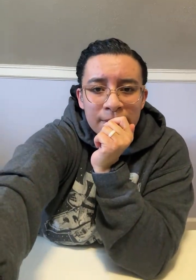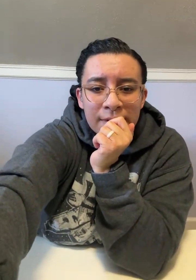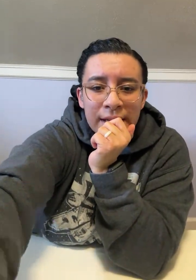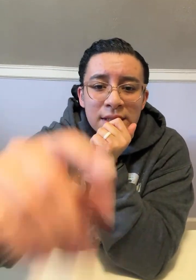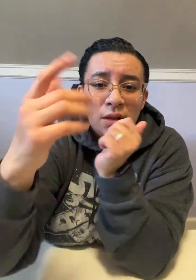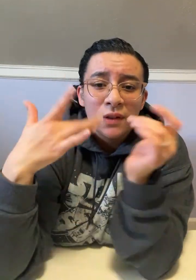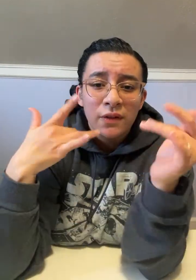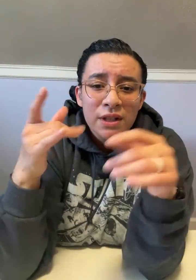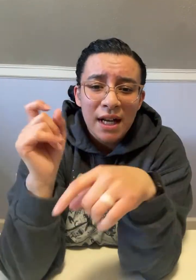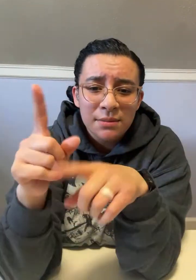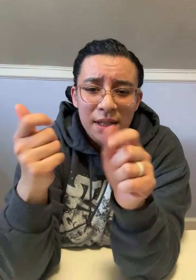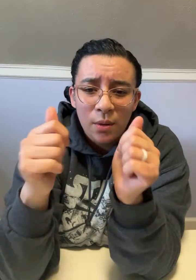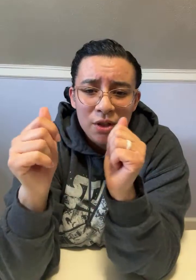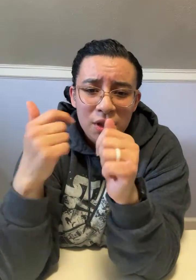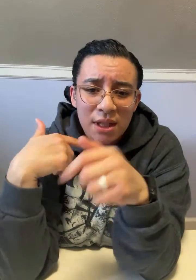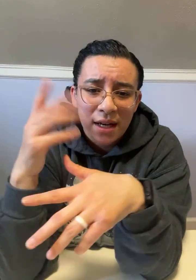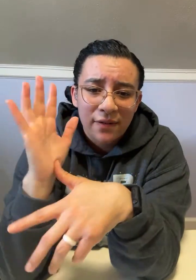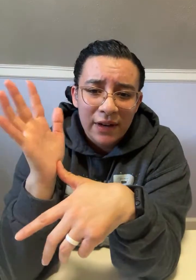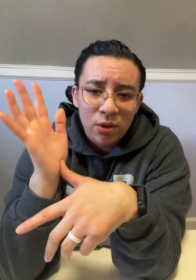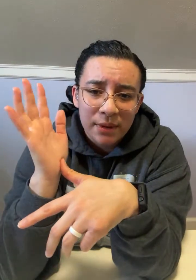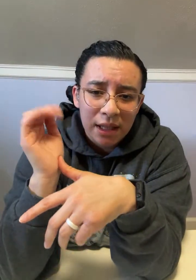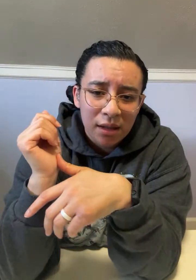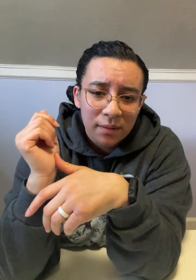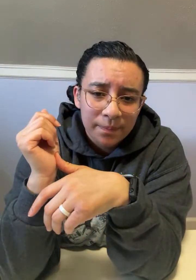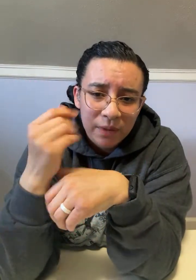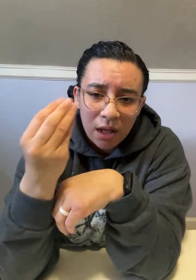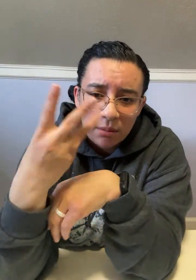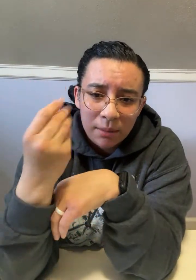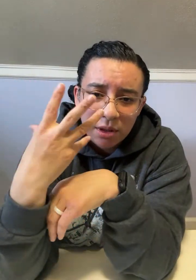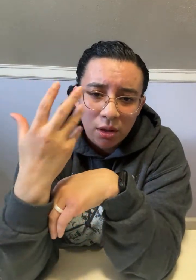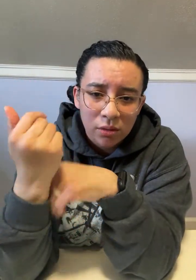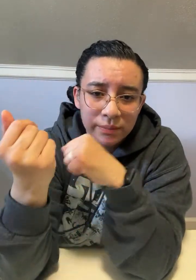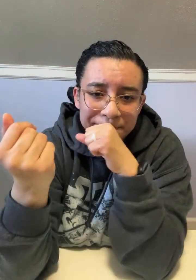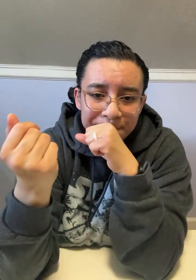Okay, so feel free to ask me any questions. I have 5 more minutes. Let me know.